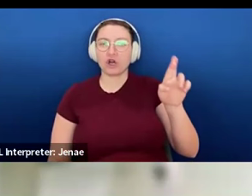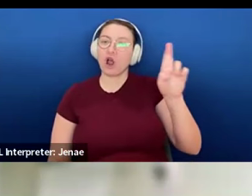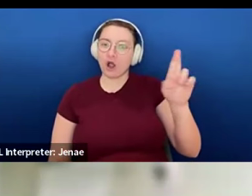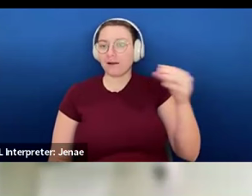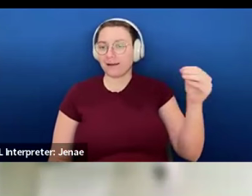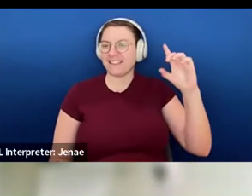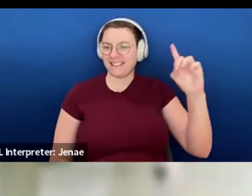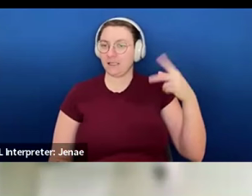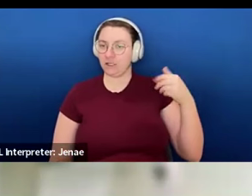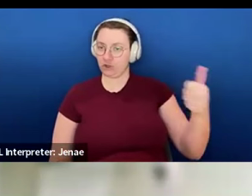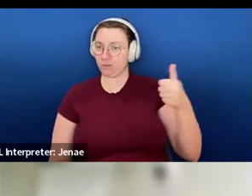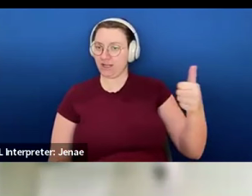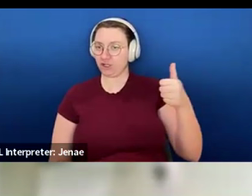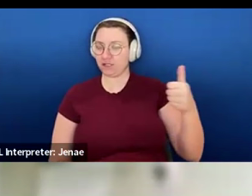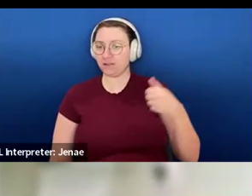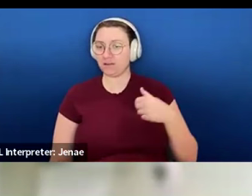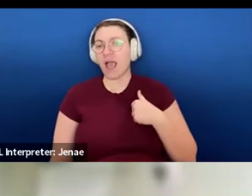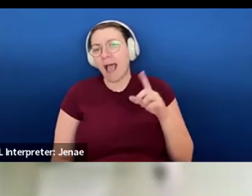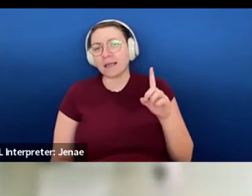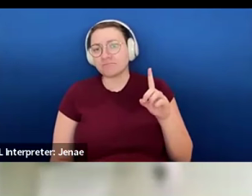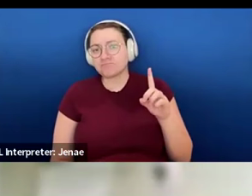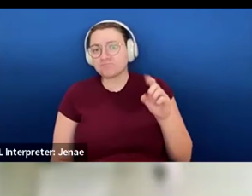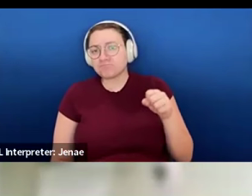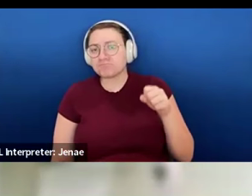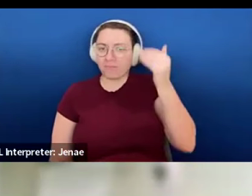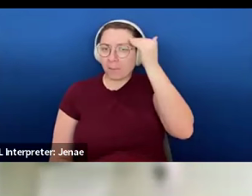Transportation. So I do have familiarity with